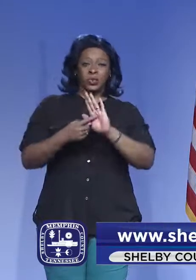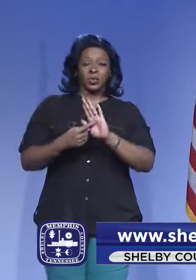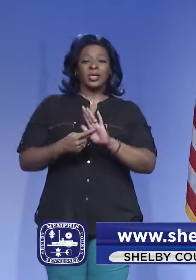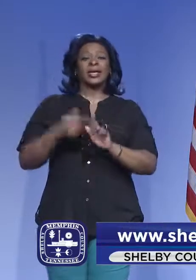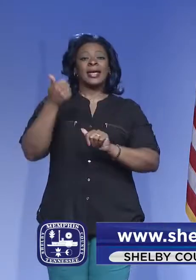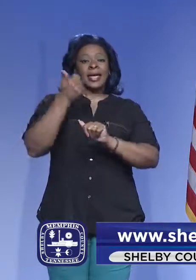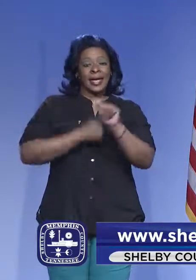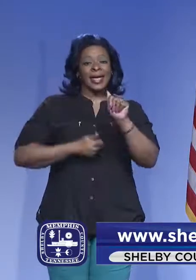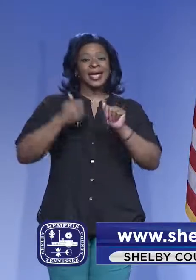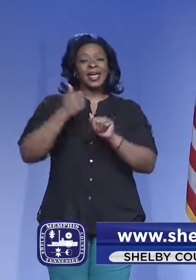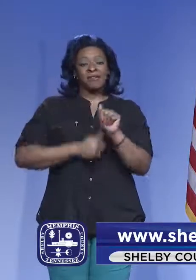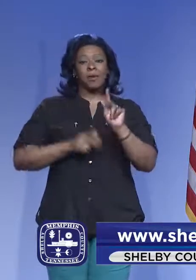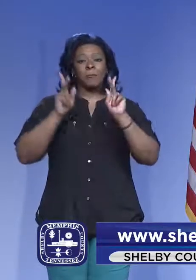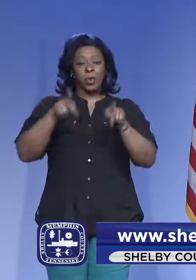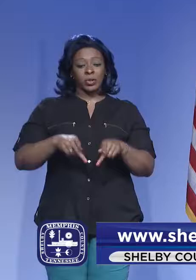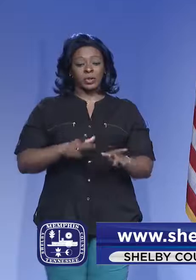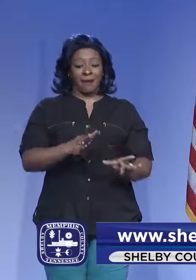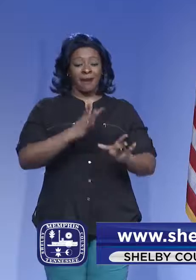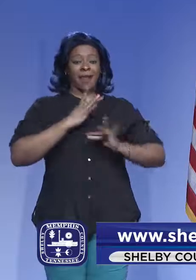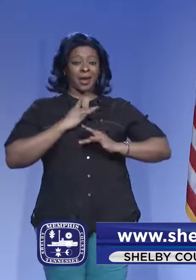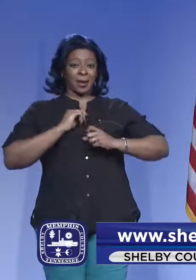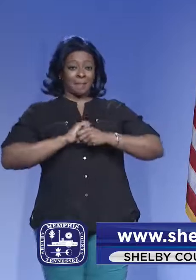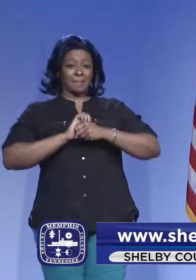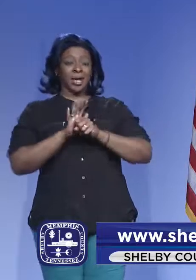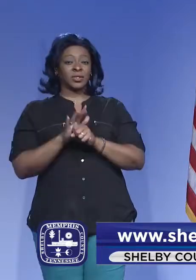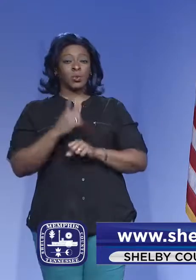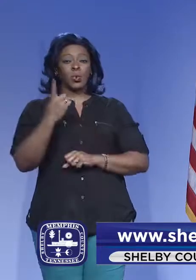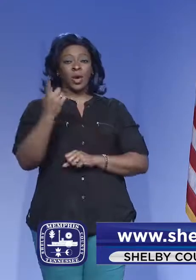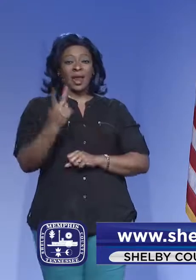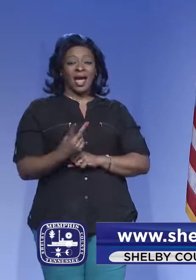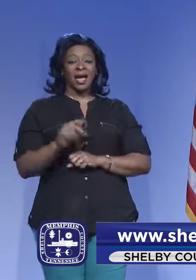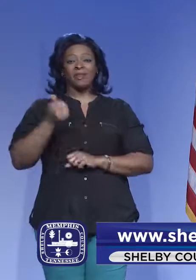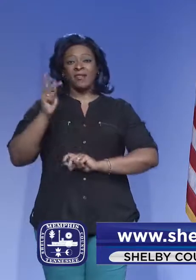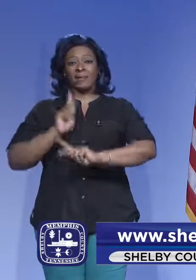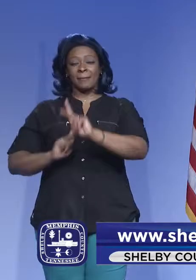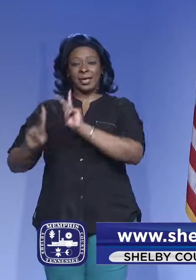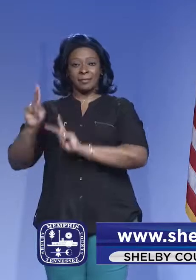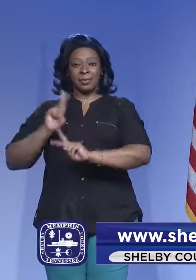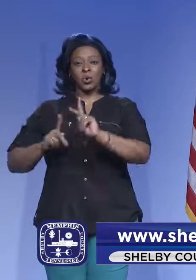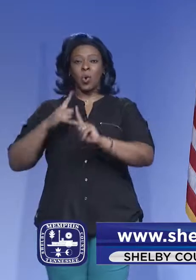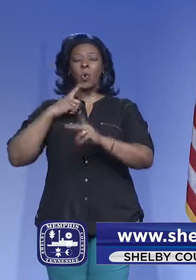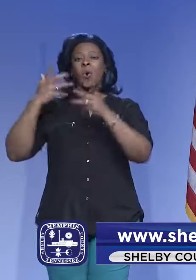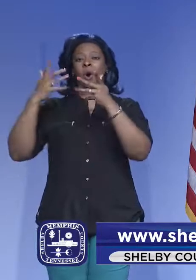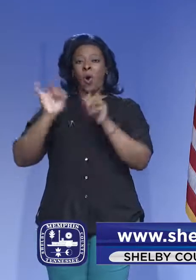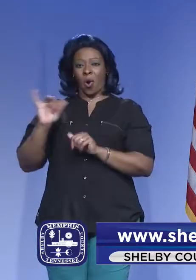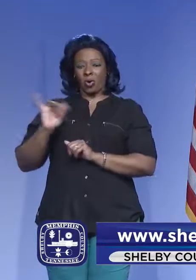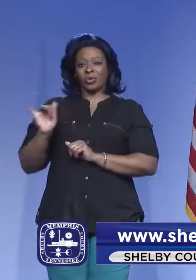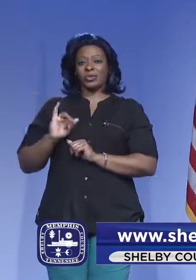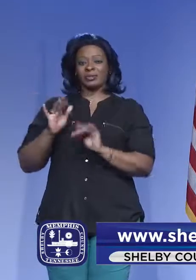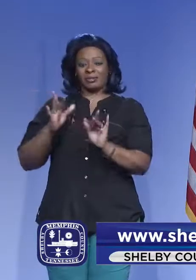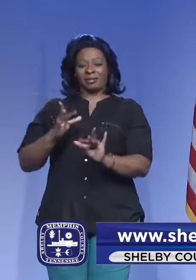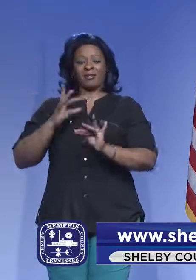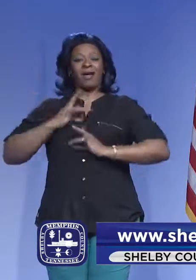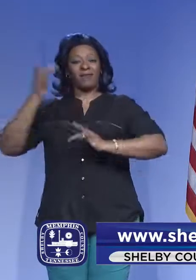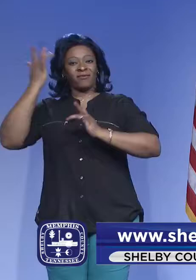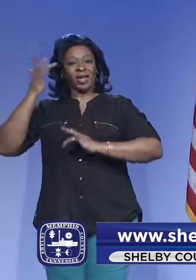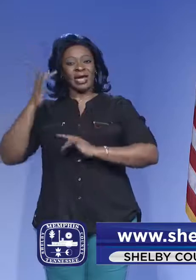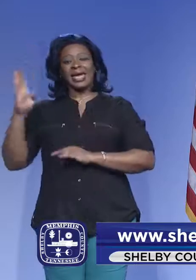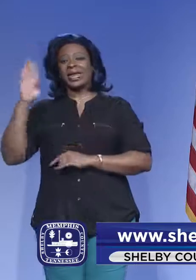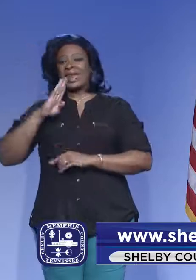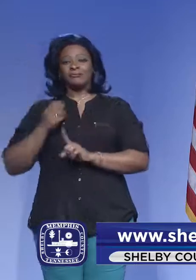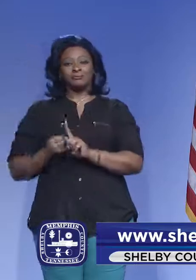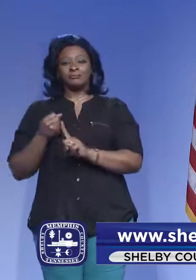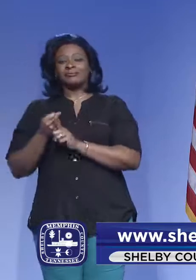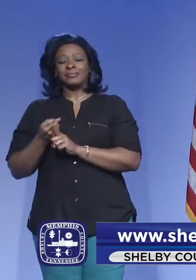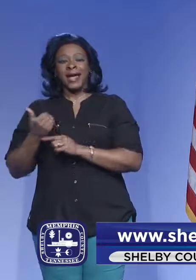for every case we diagnose, there's about 1.5 other people who have also had the disease, they just never got